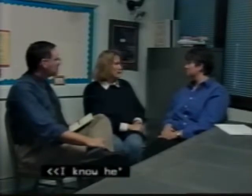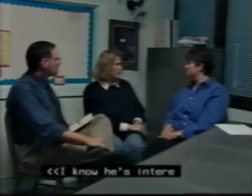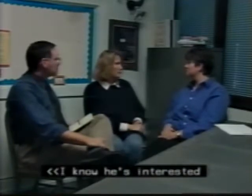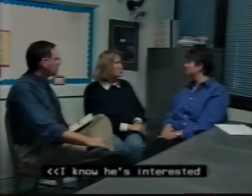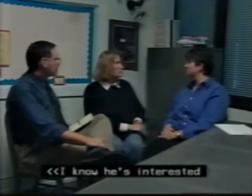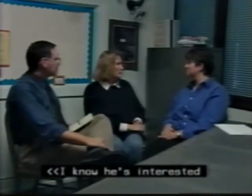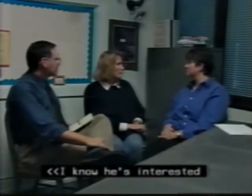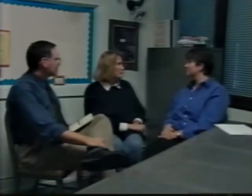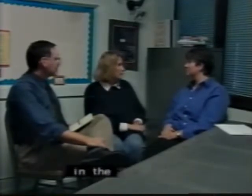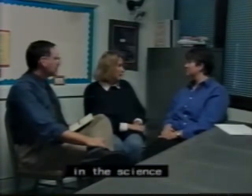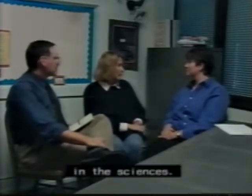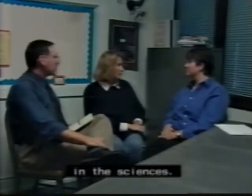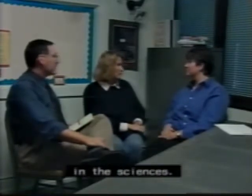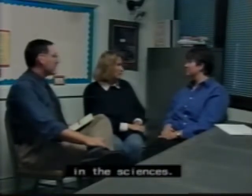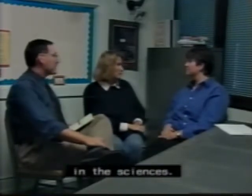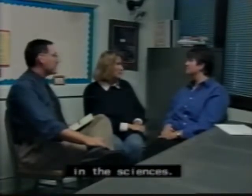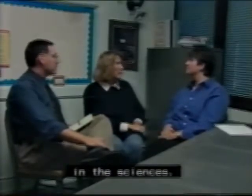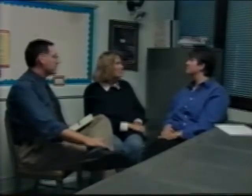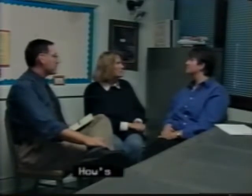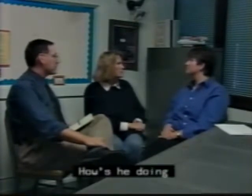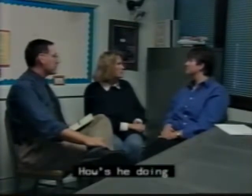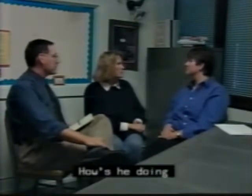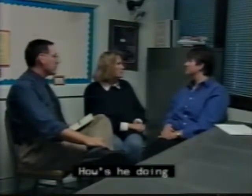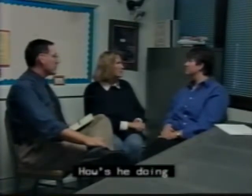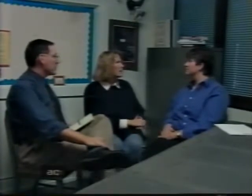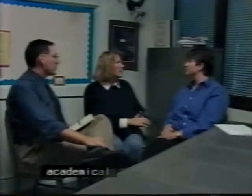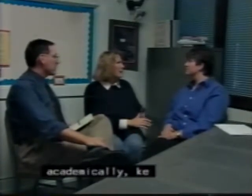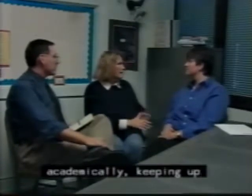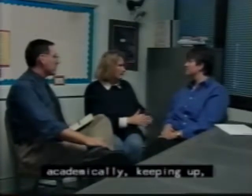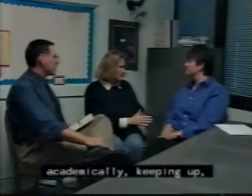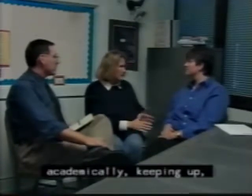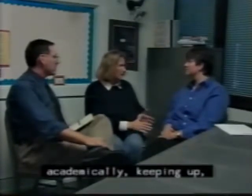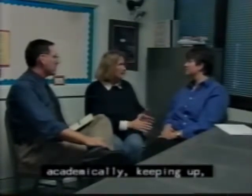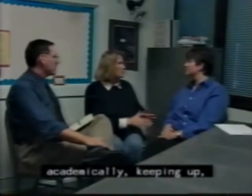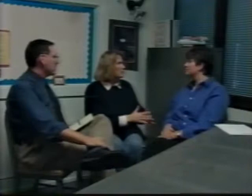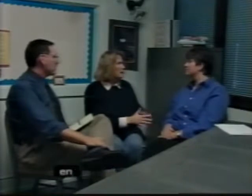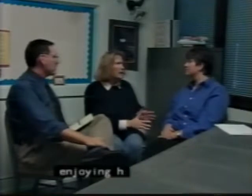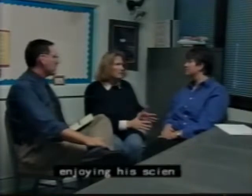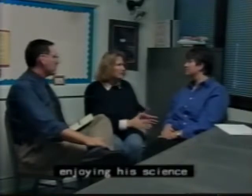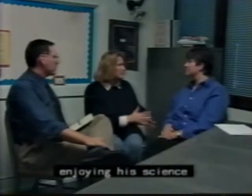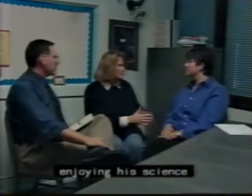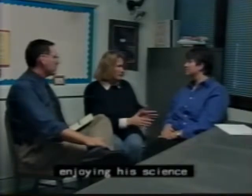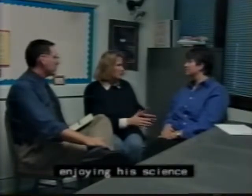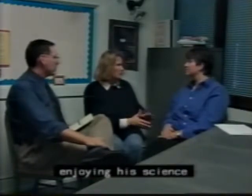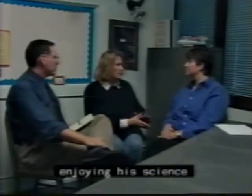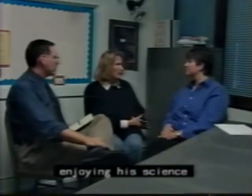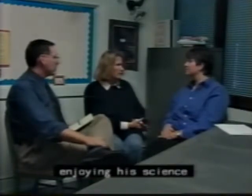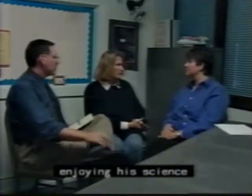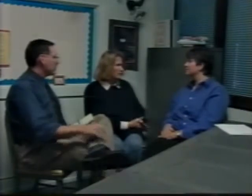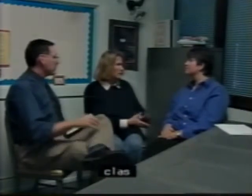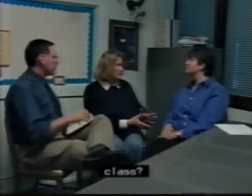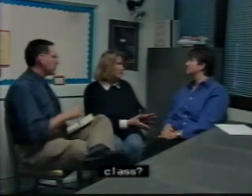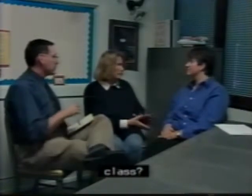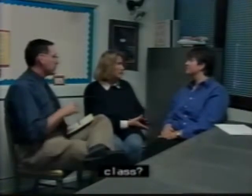is interested in the sciences. How is he doing academically, keeping up, enjoying his science